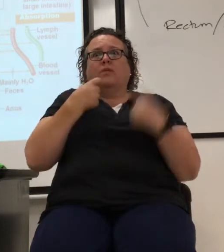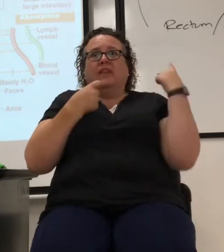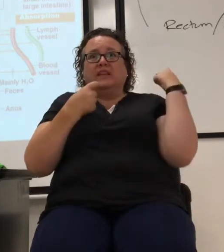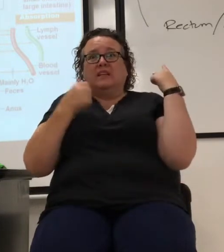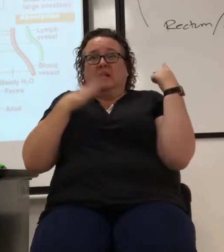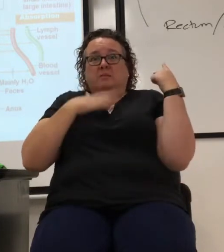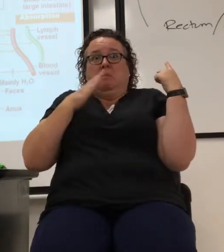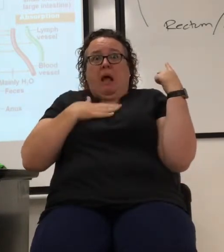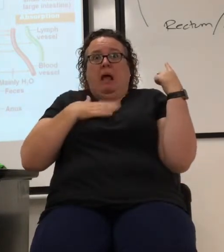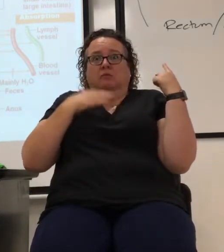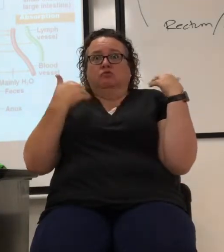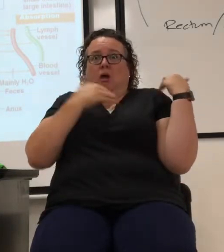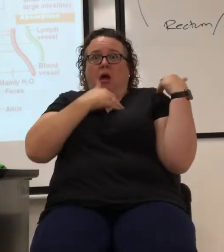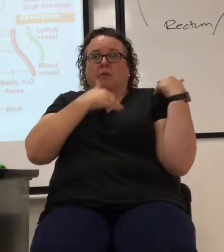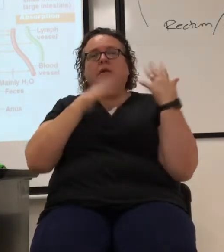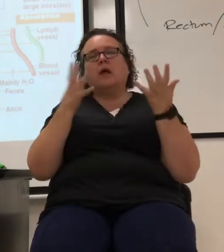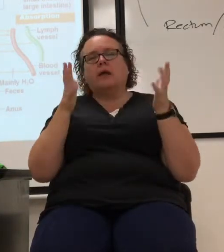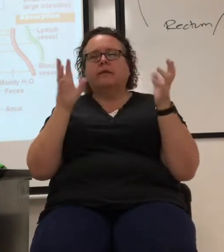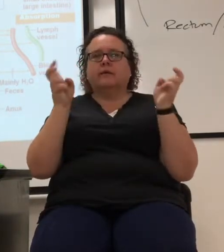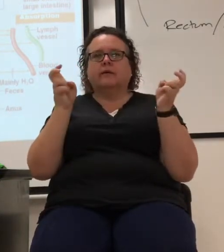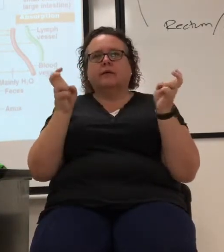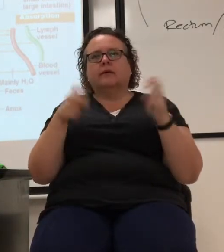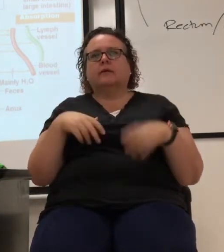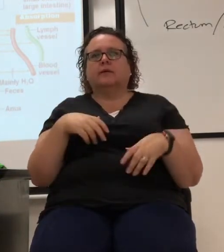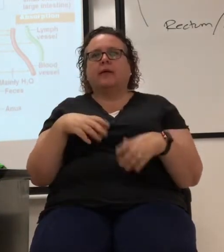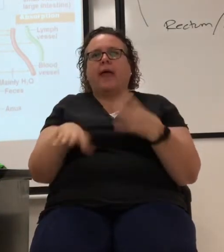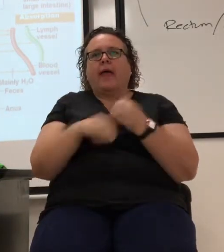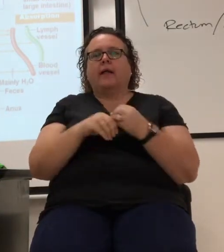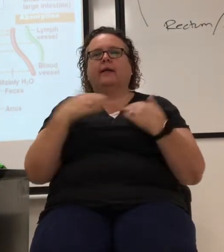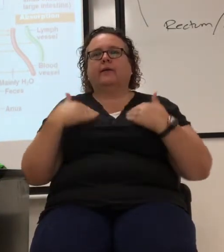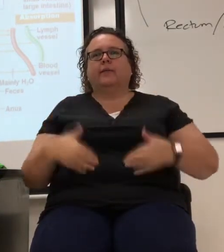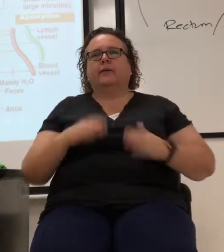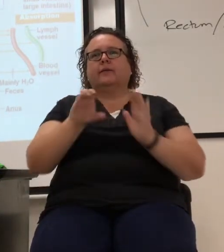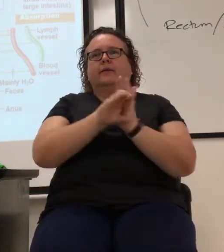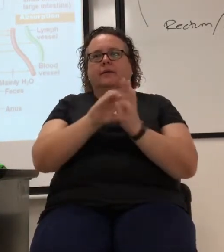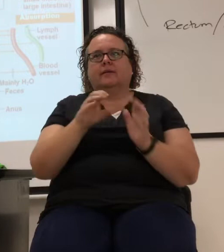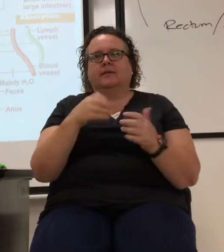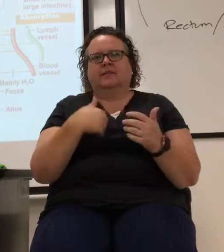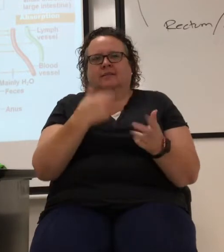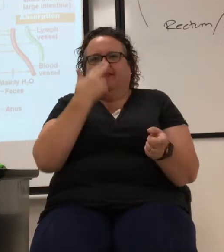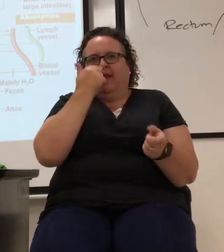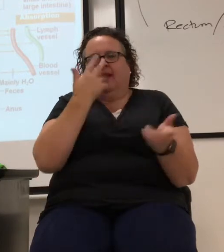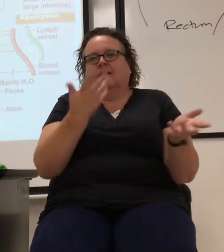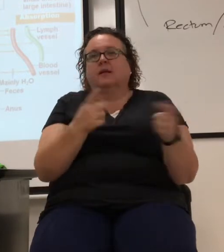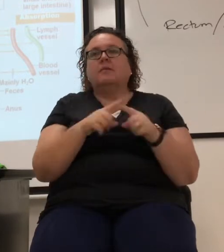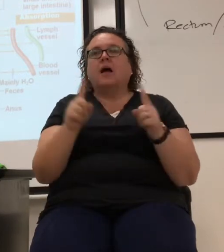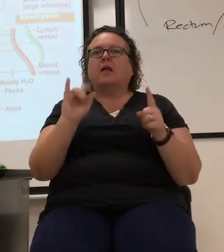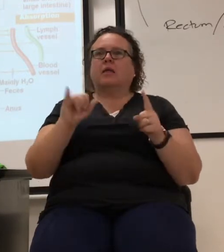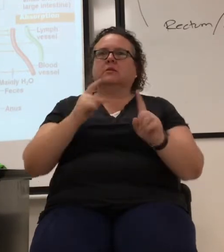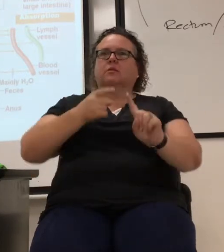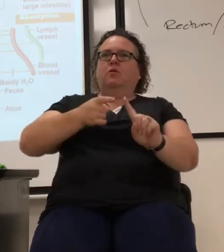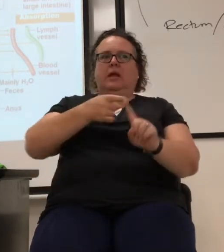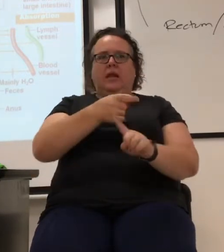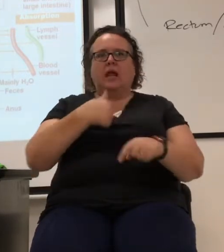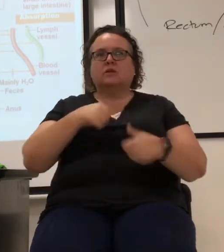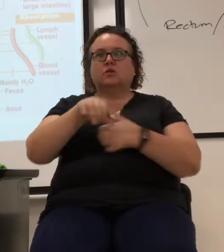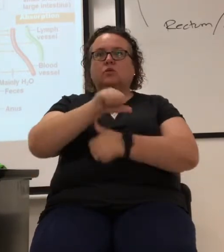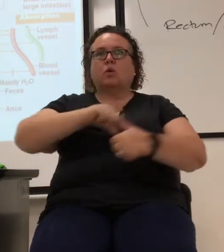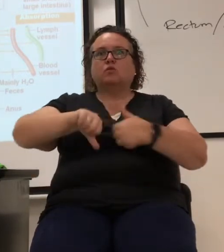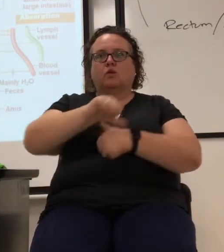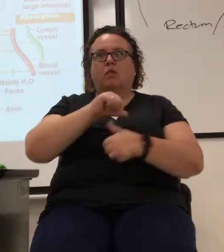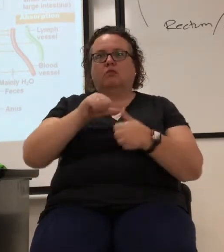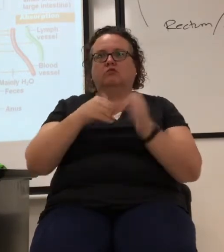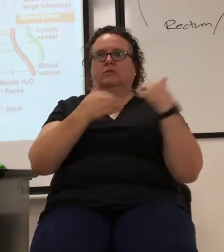kind of personified me as funny. That's it. But it's very important. I mean, it kind of has a social responsibility, right? You hold